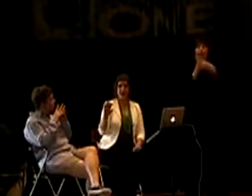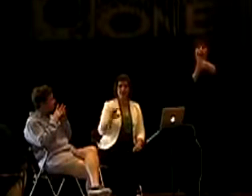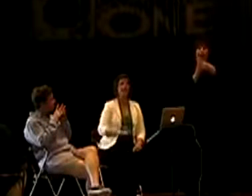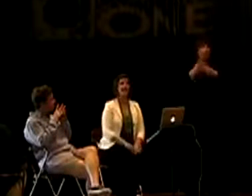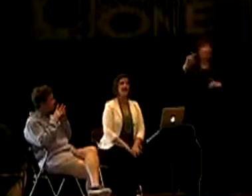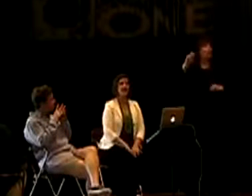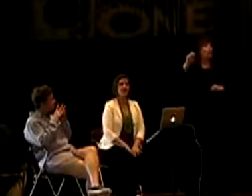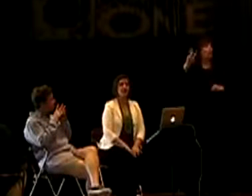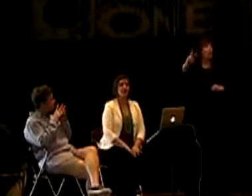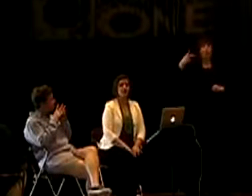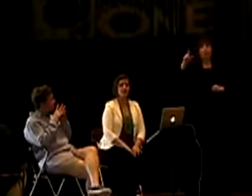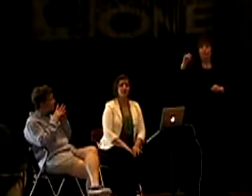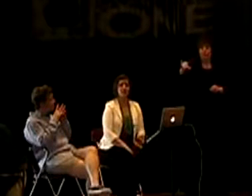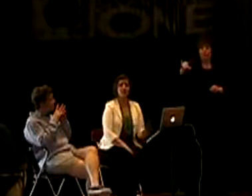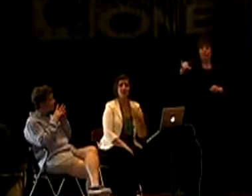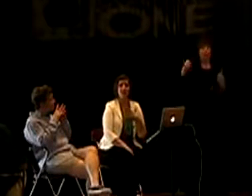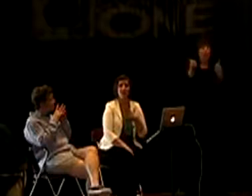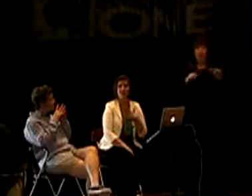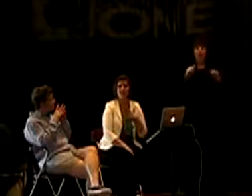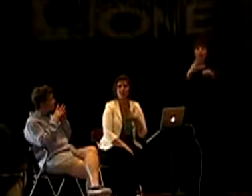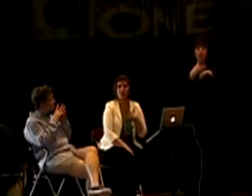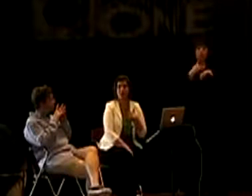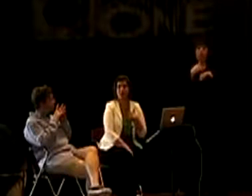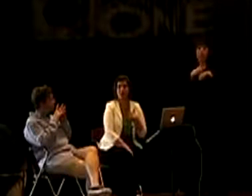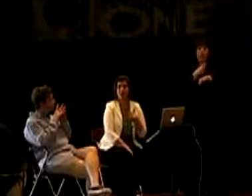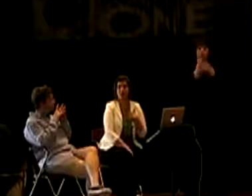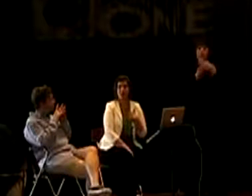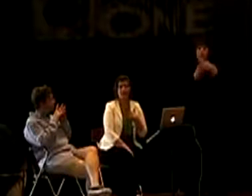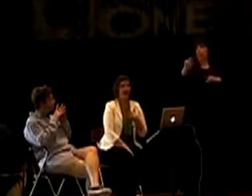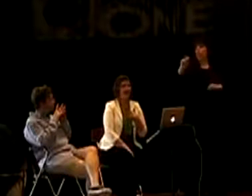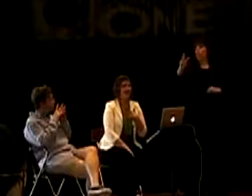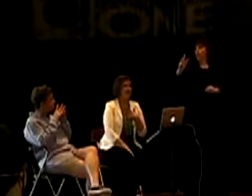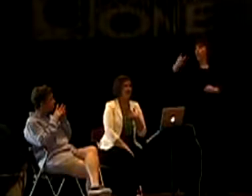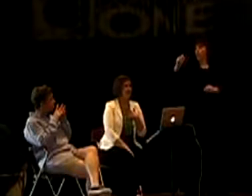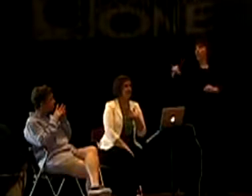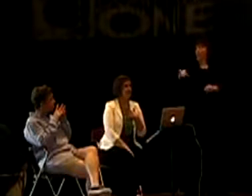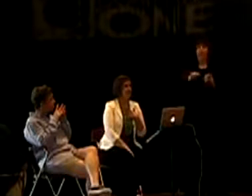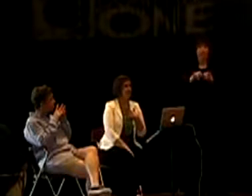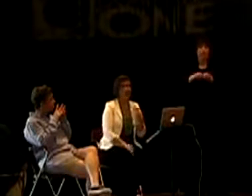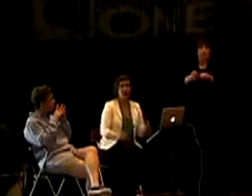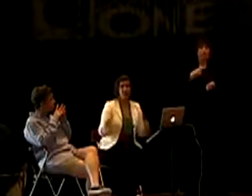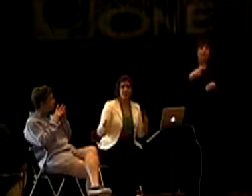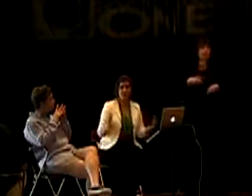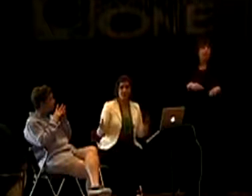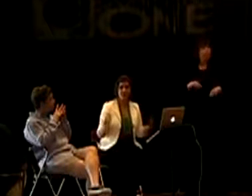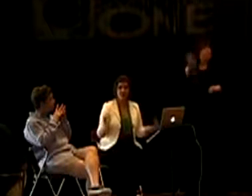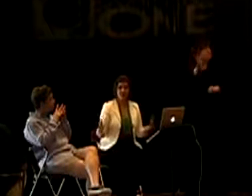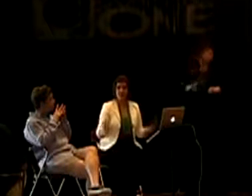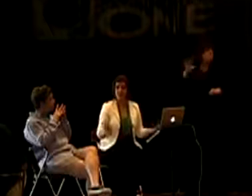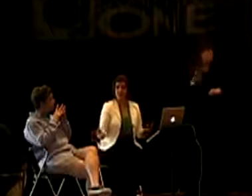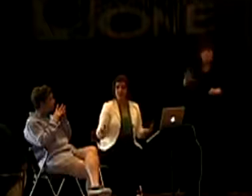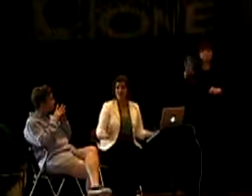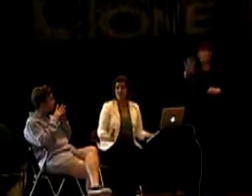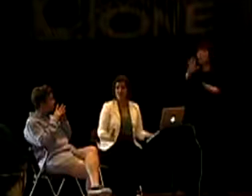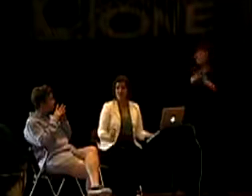#NewPlay in order to communicate with us during this event. This event will be about 45,